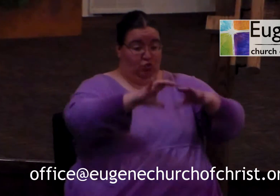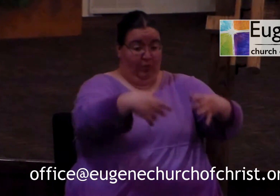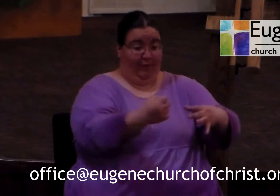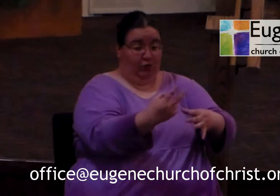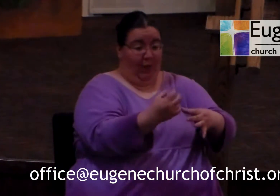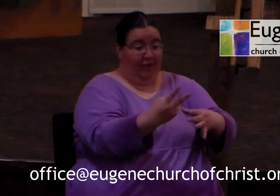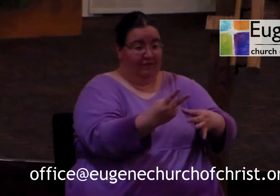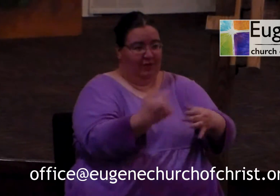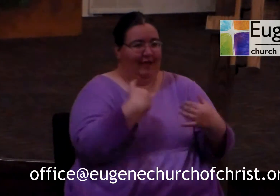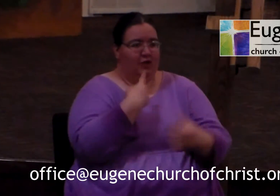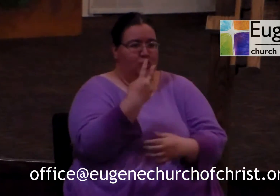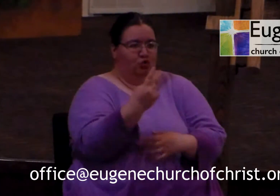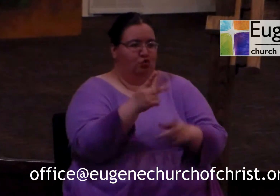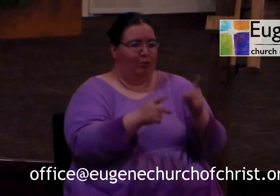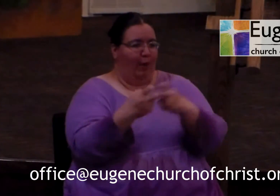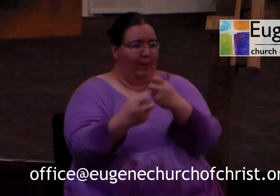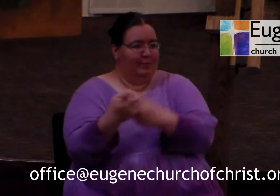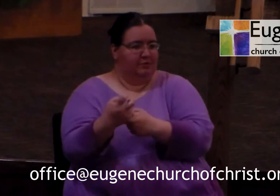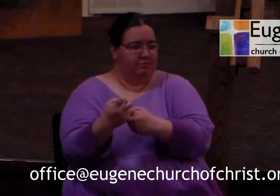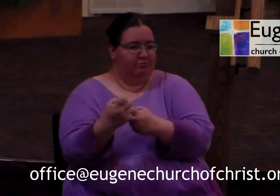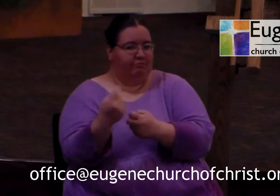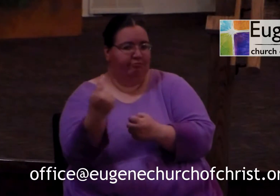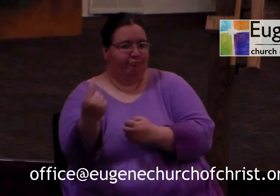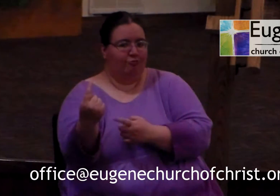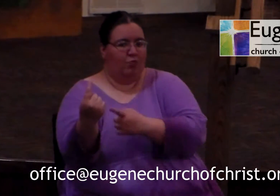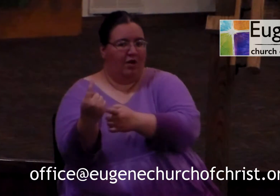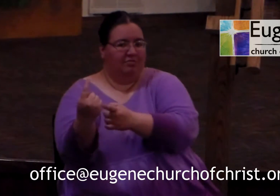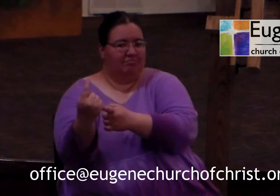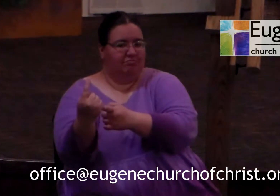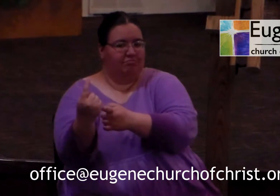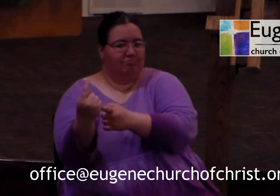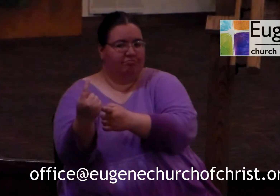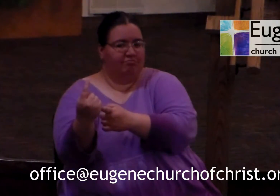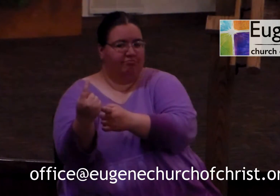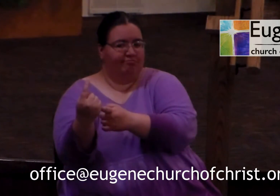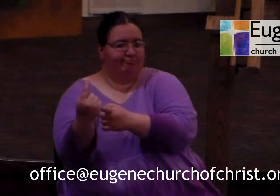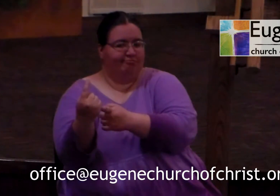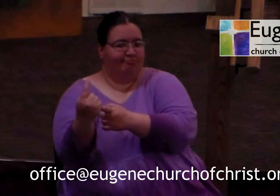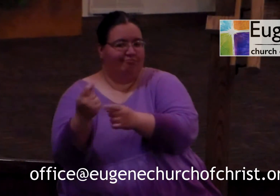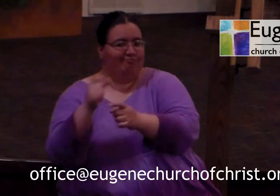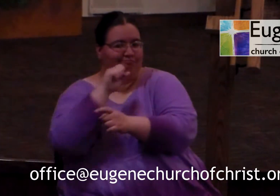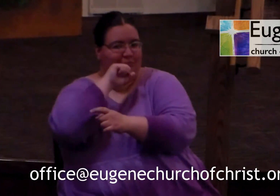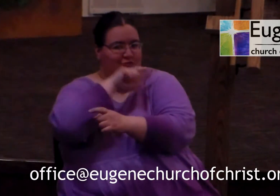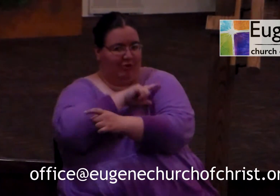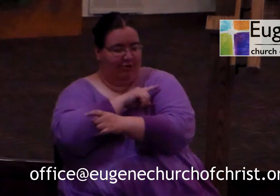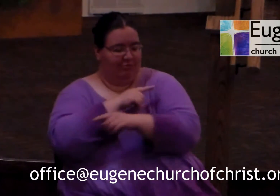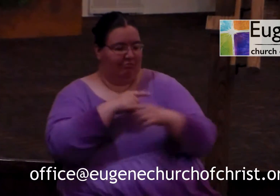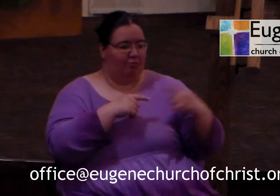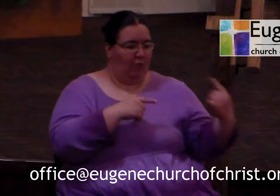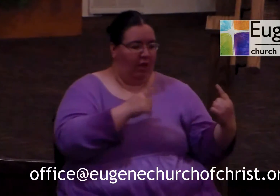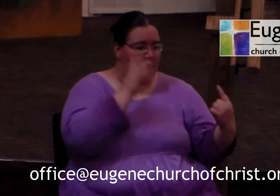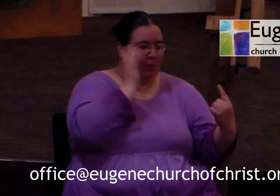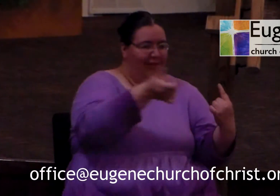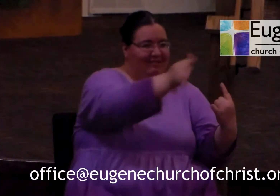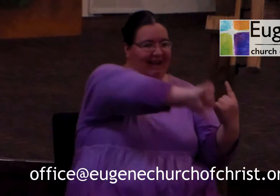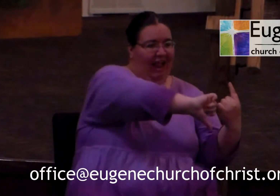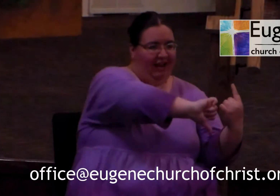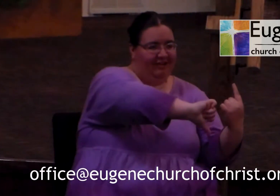Among the 12, you have one who's going to betray, you have one who is going to deny. And you have this dissension